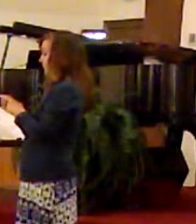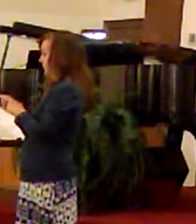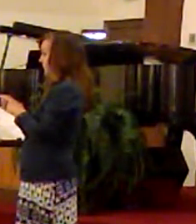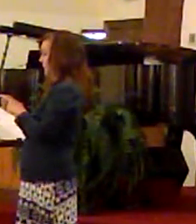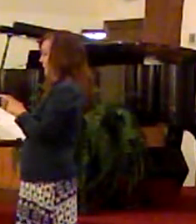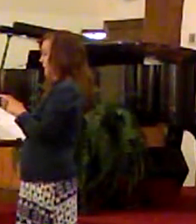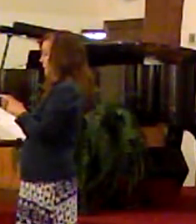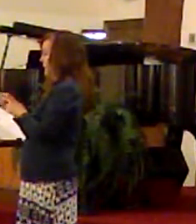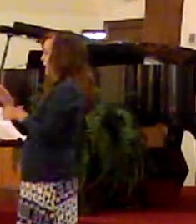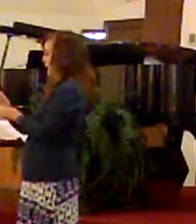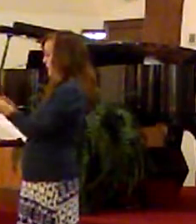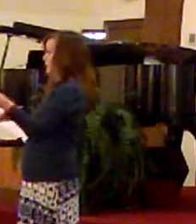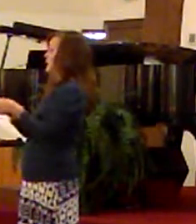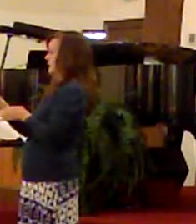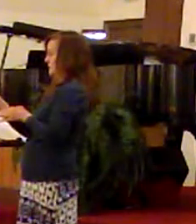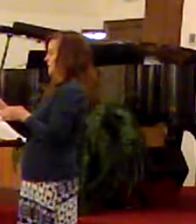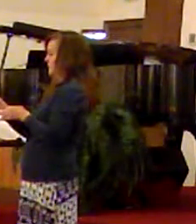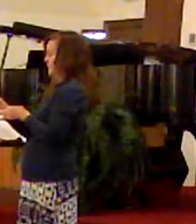literal explanation.